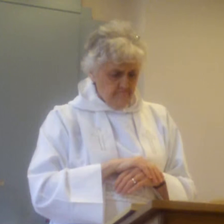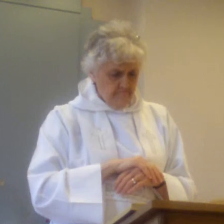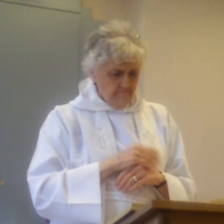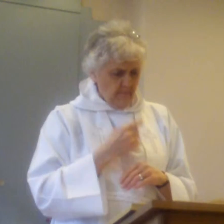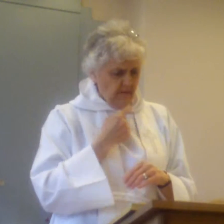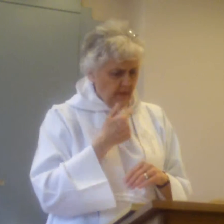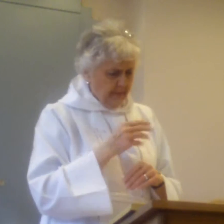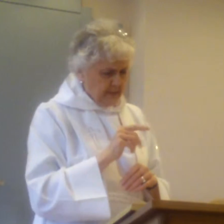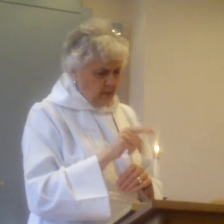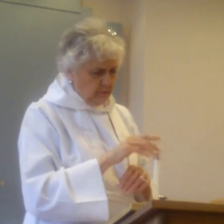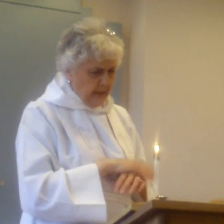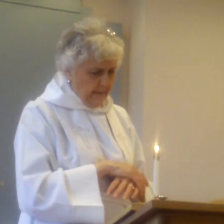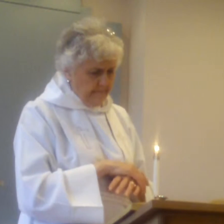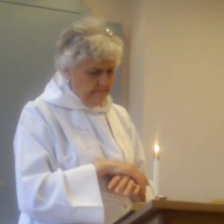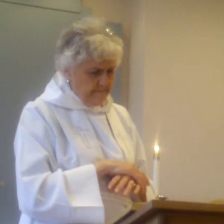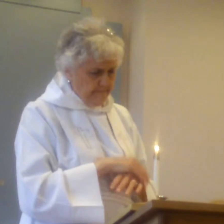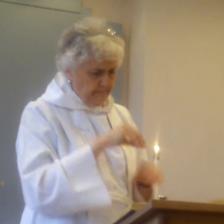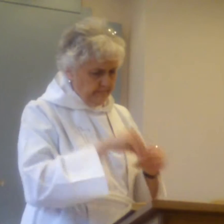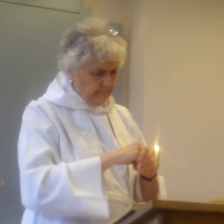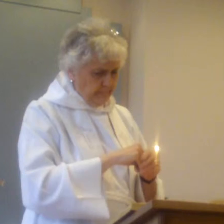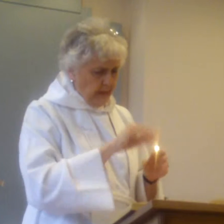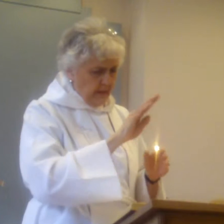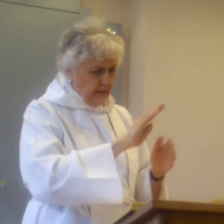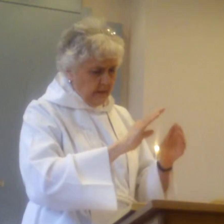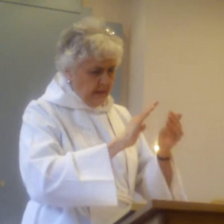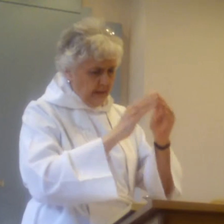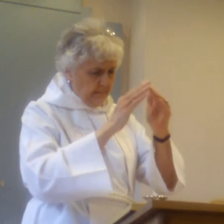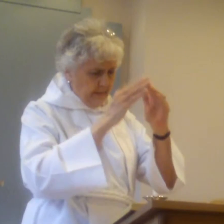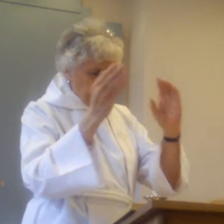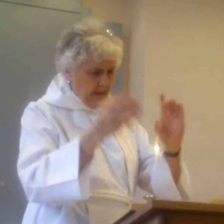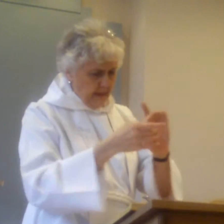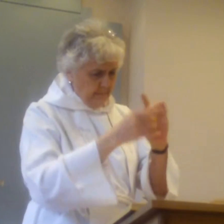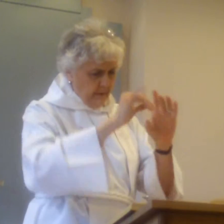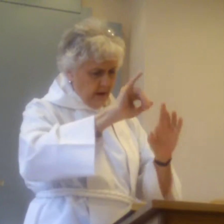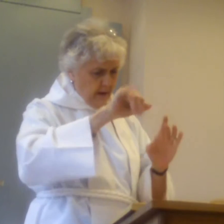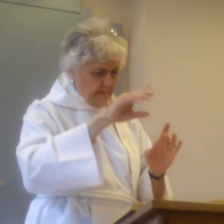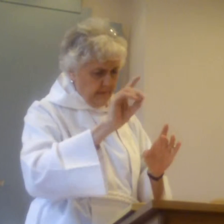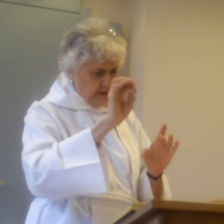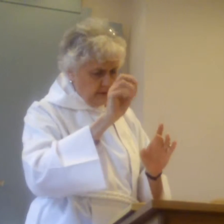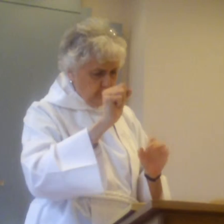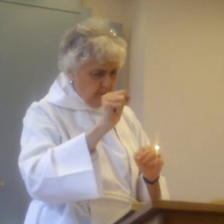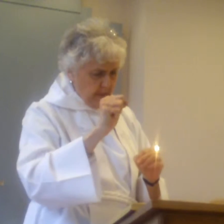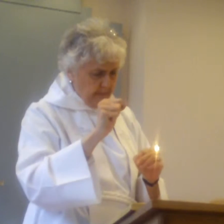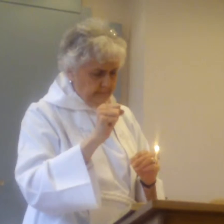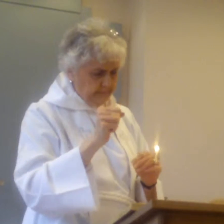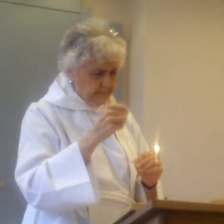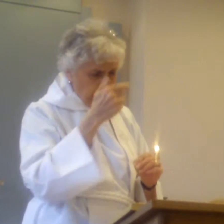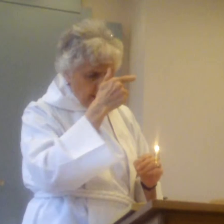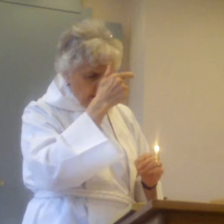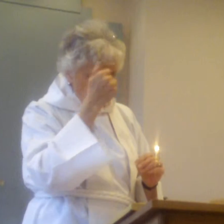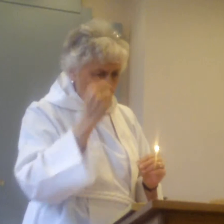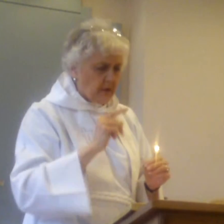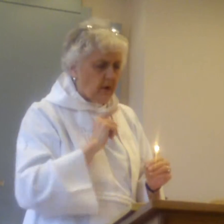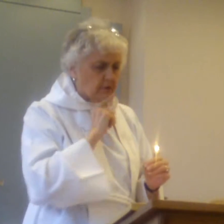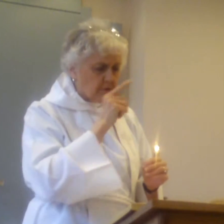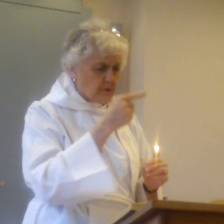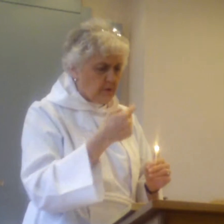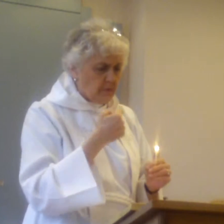They told him in Bethlehem of Judea, because so